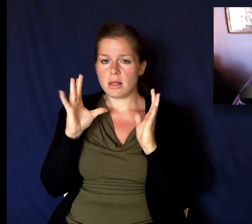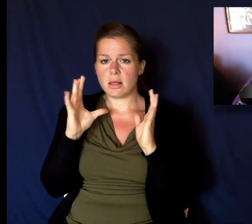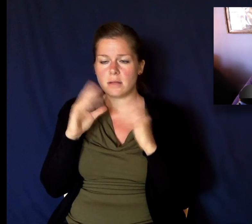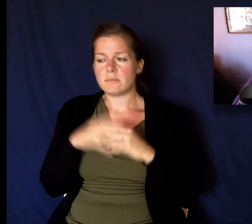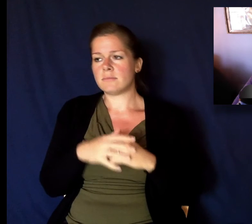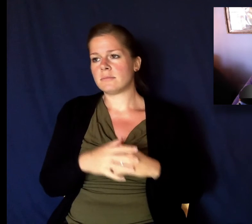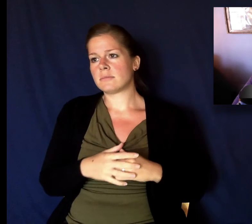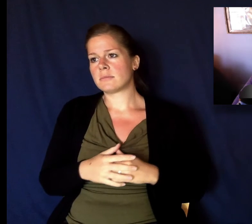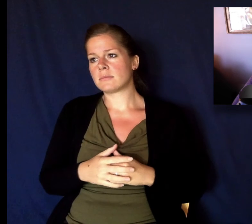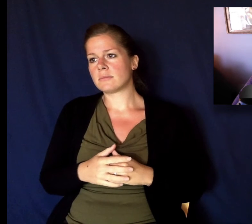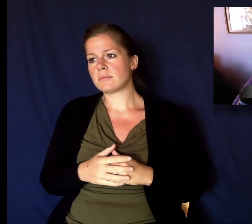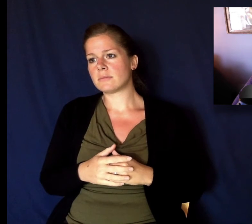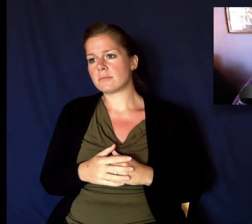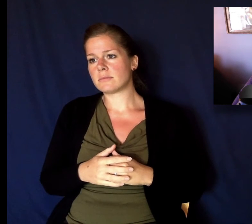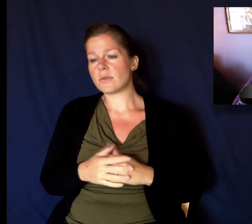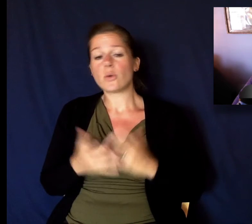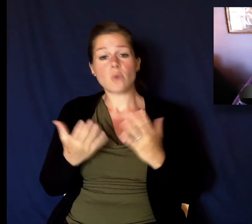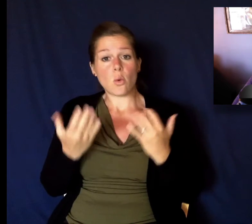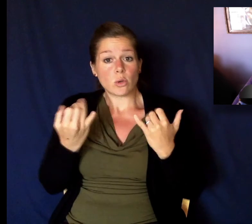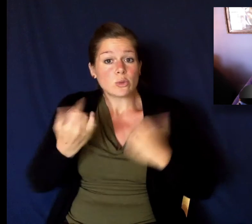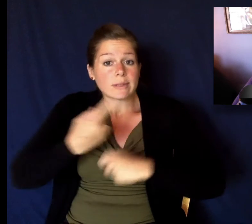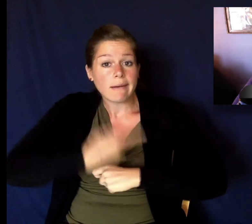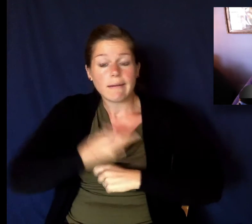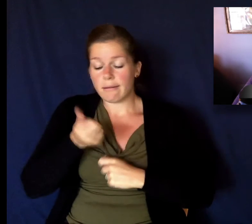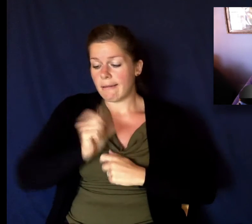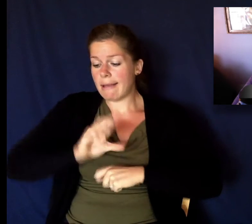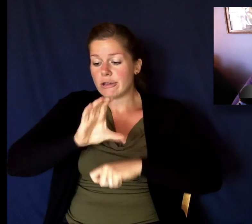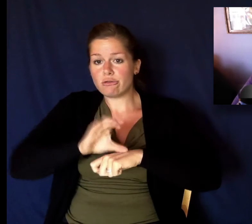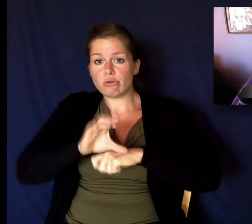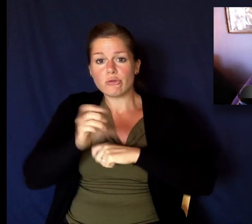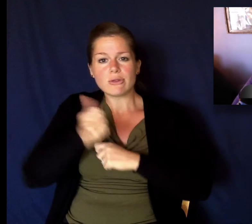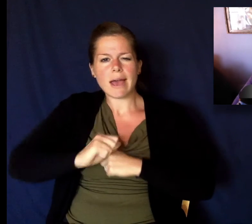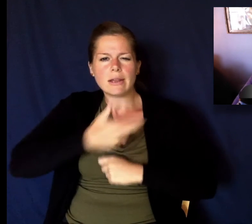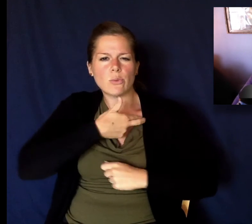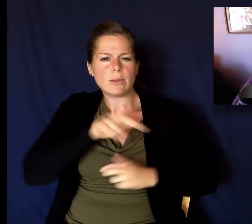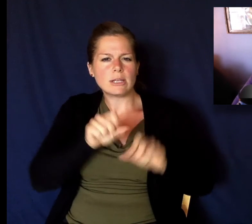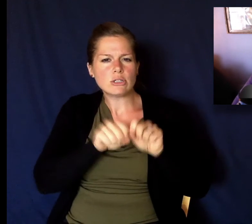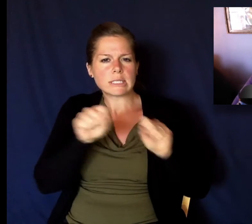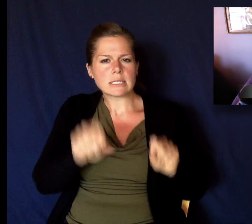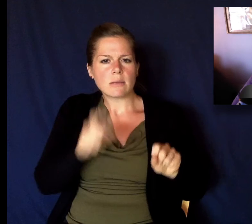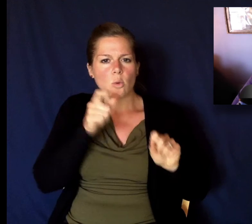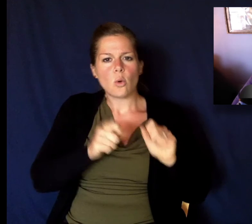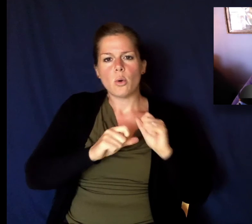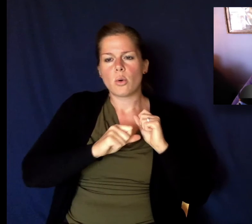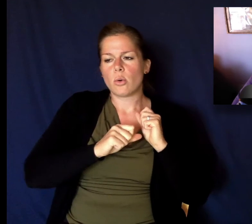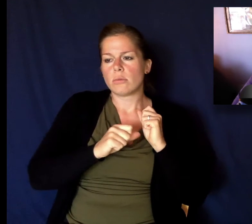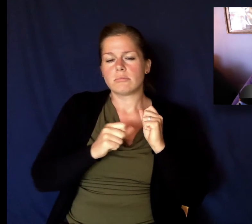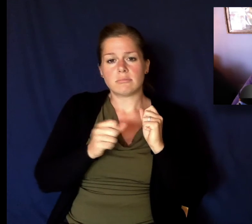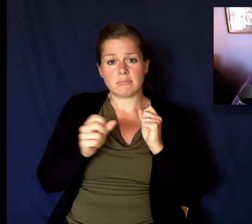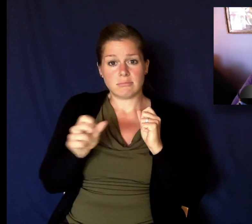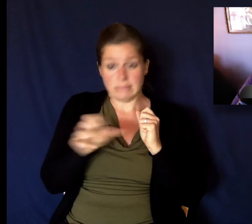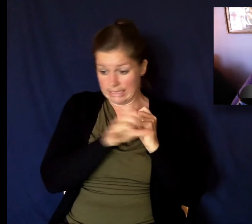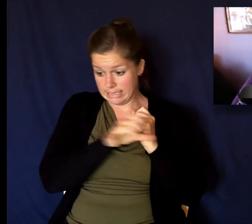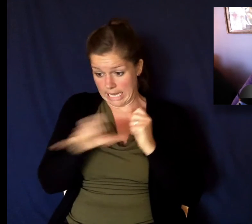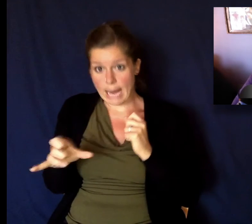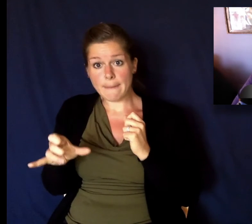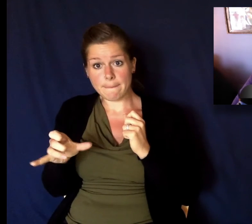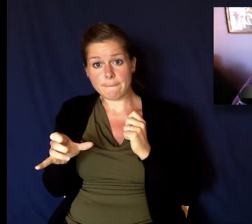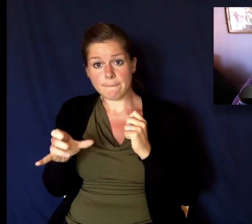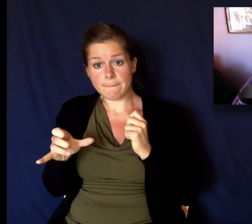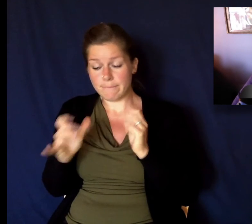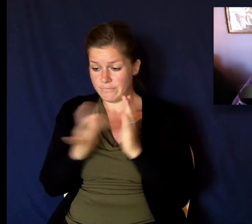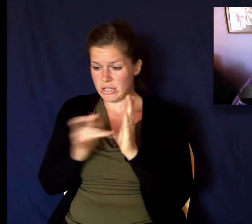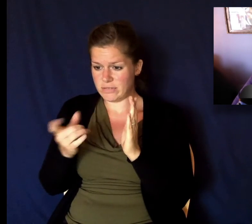advantage of poor people. And any church, any religious system that takes advantage of